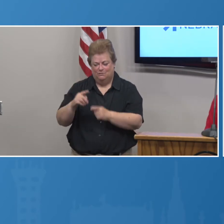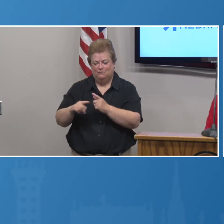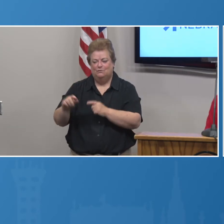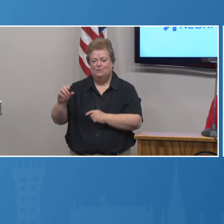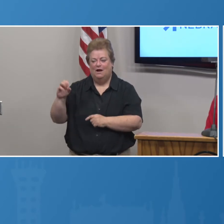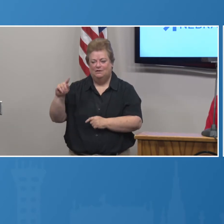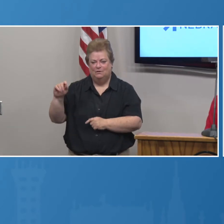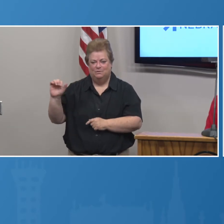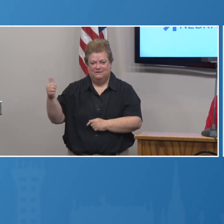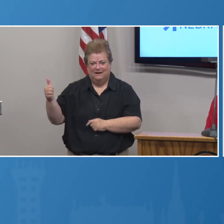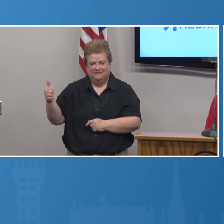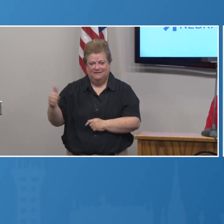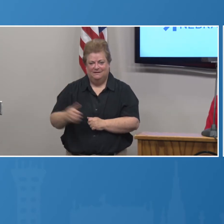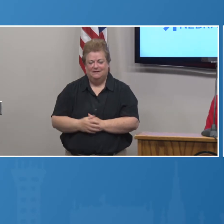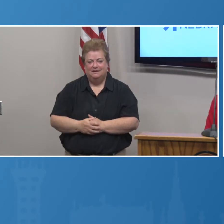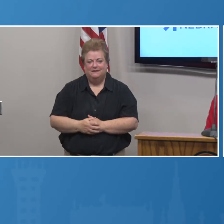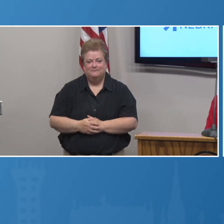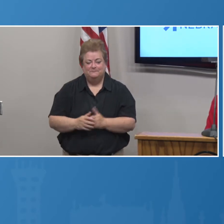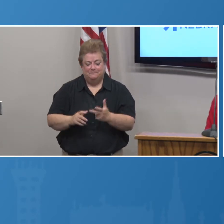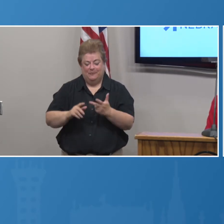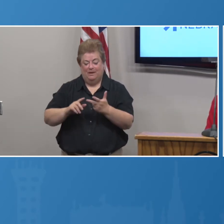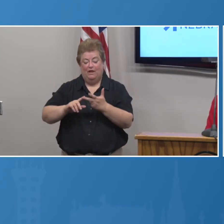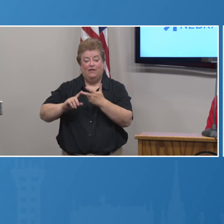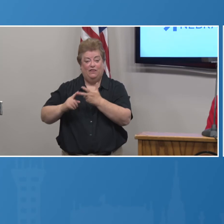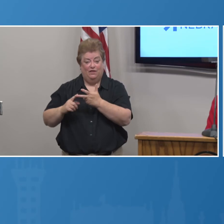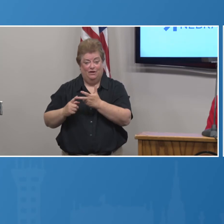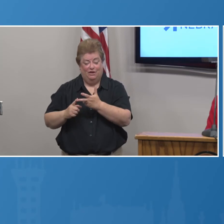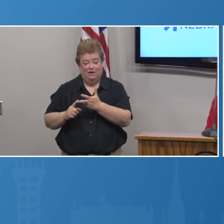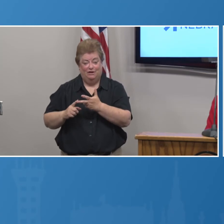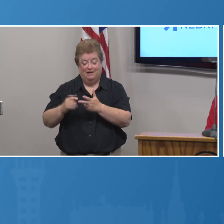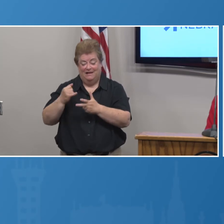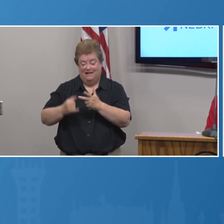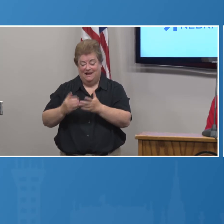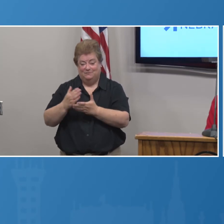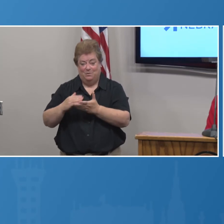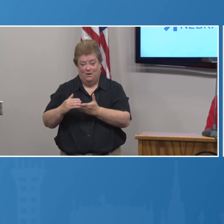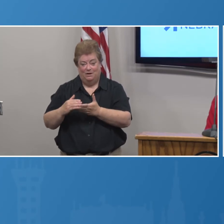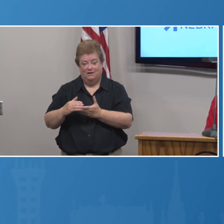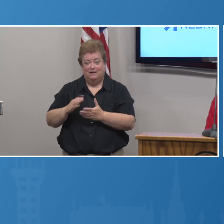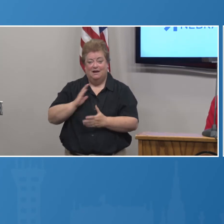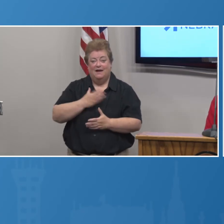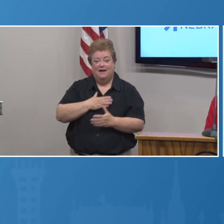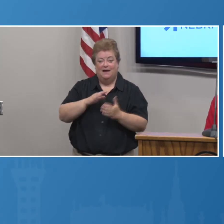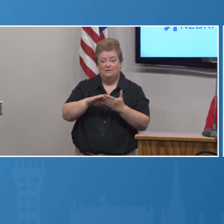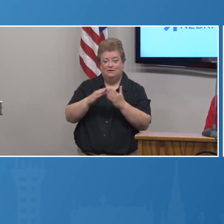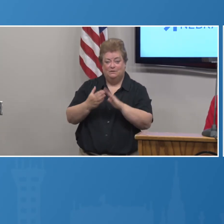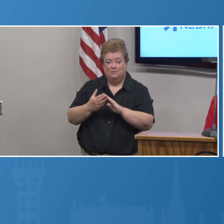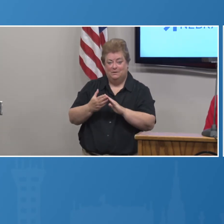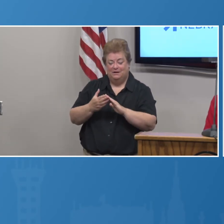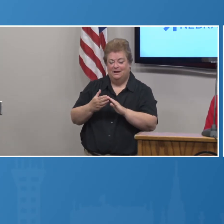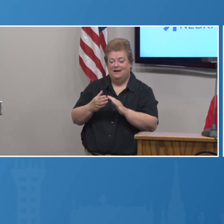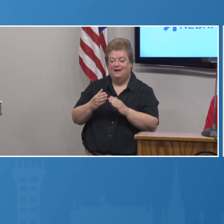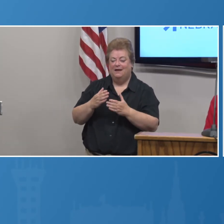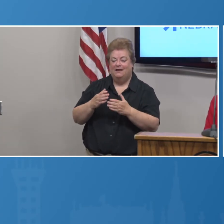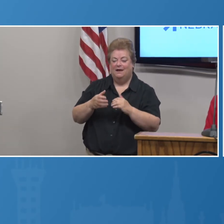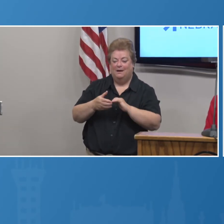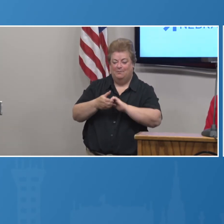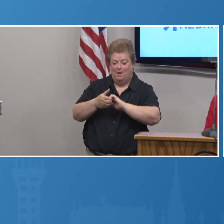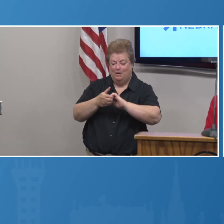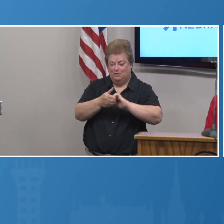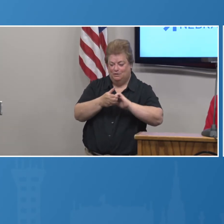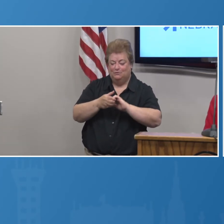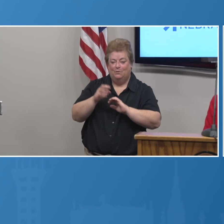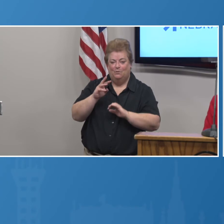10th. And the third and last part of Streets Alive this year is our Community Partners Resources